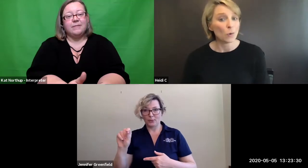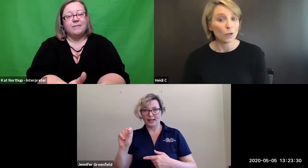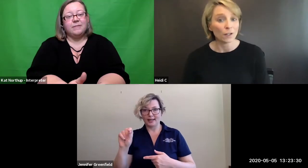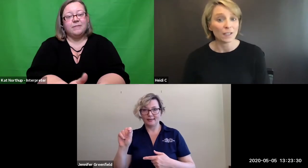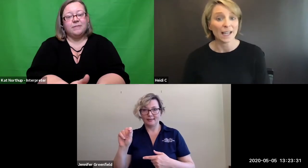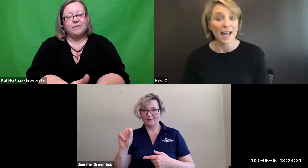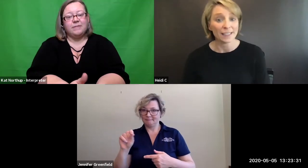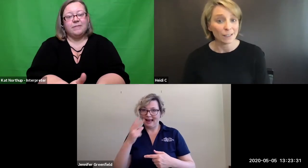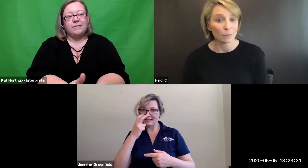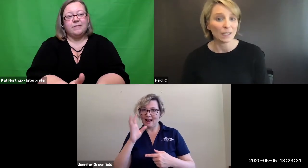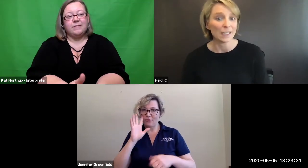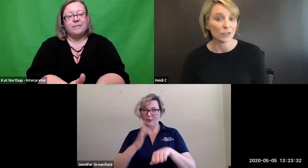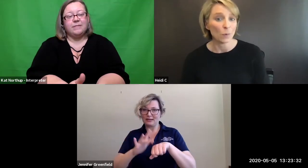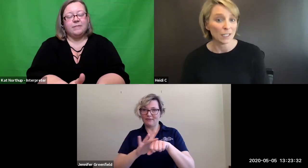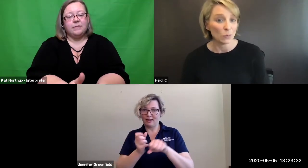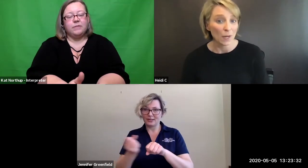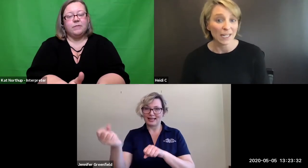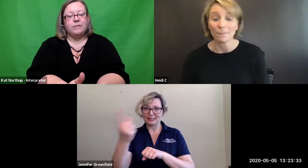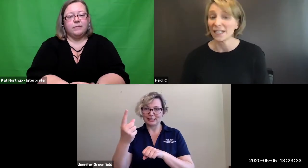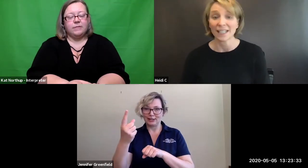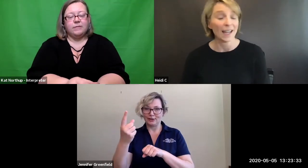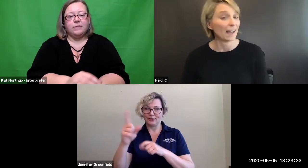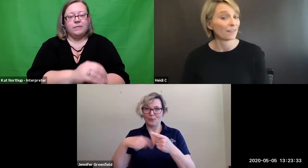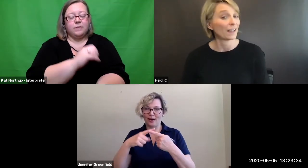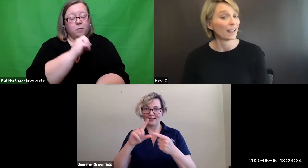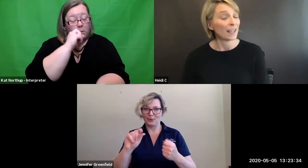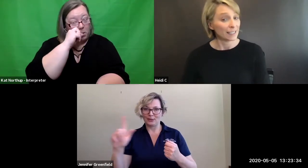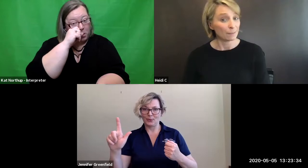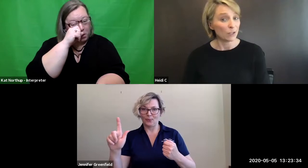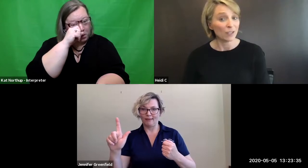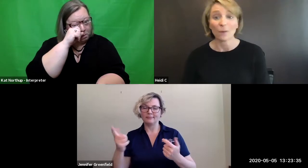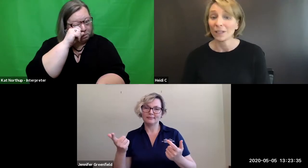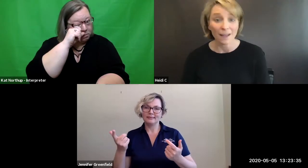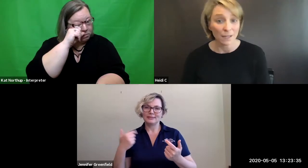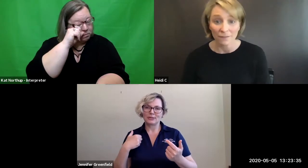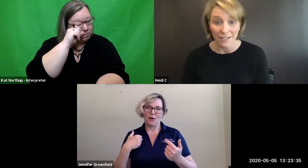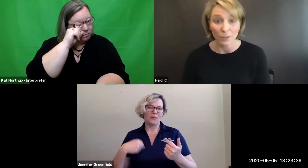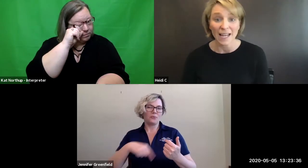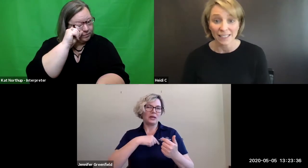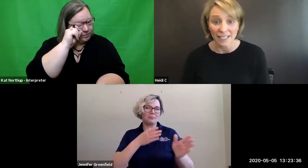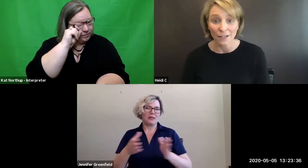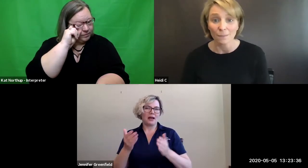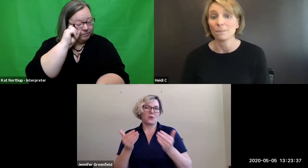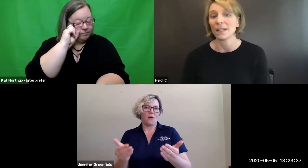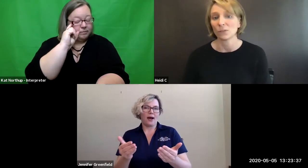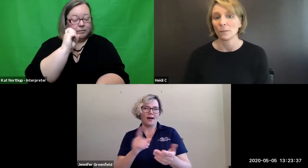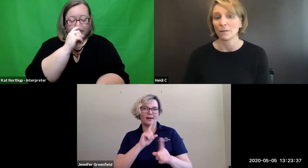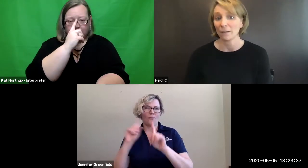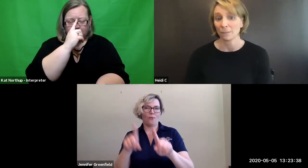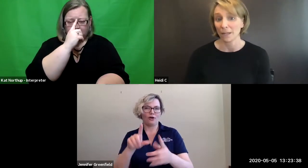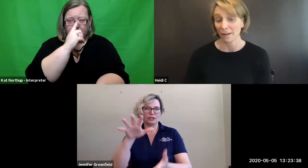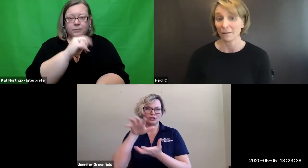do order the tassels with the year 2020, because I have a suspicion they will not be available next year because